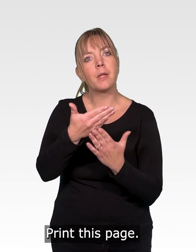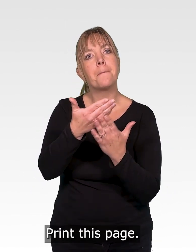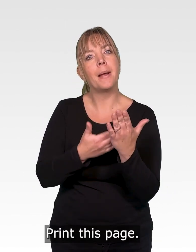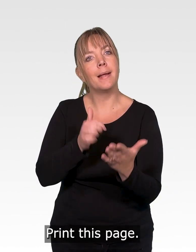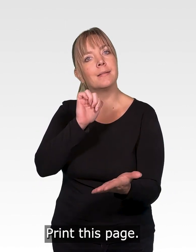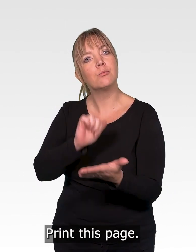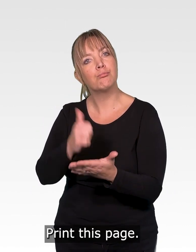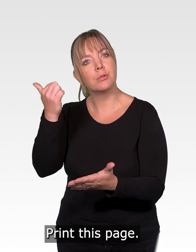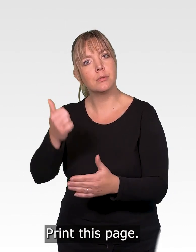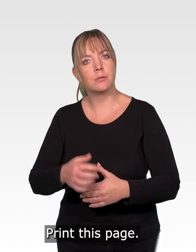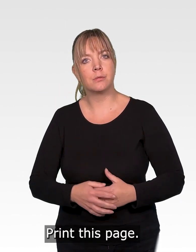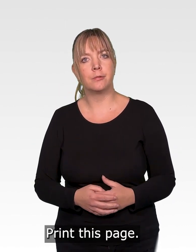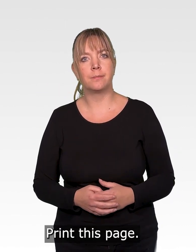Print this page.